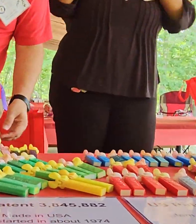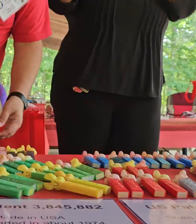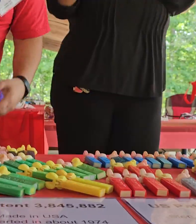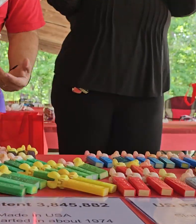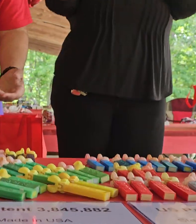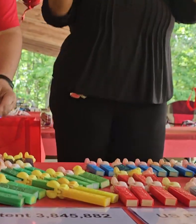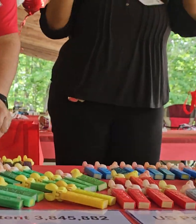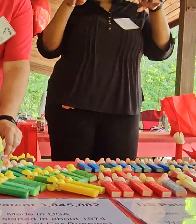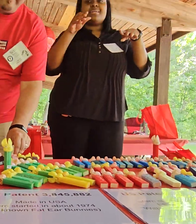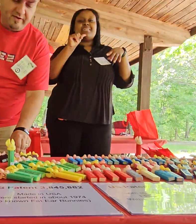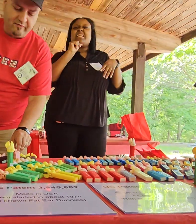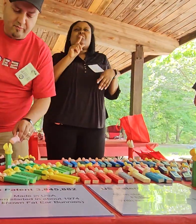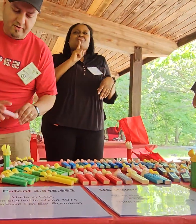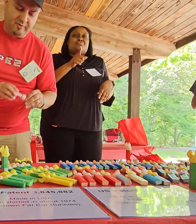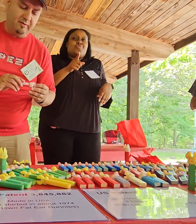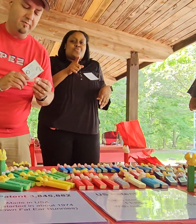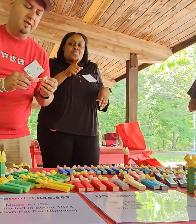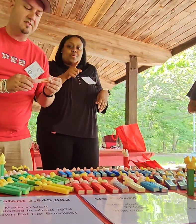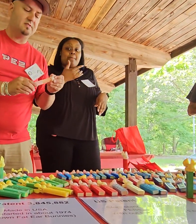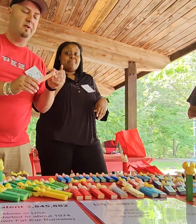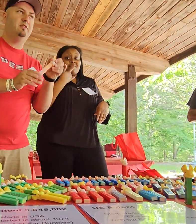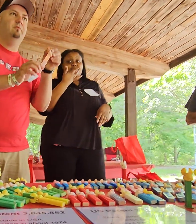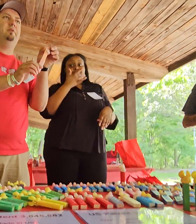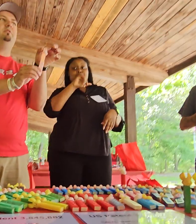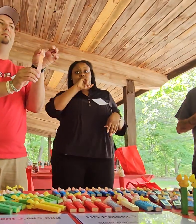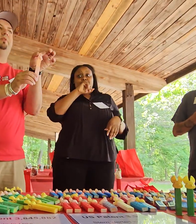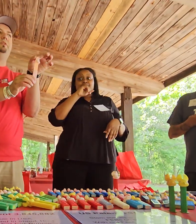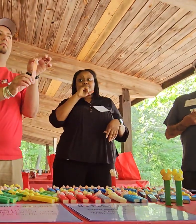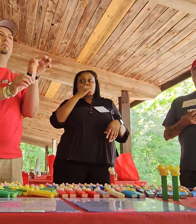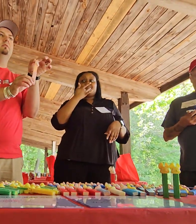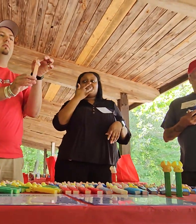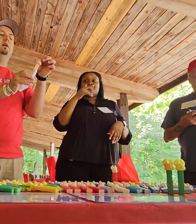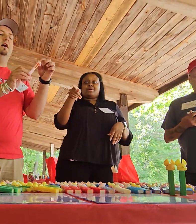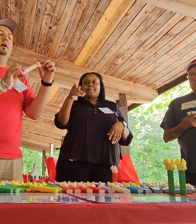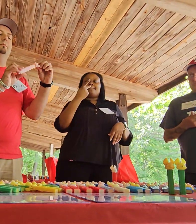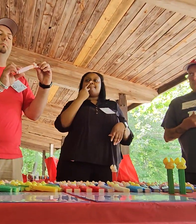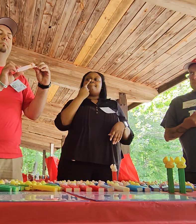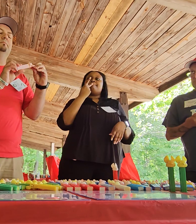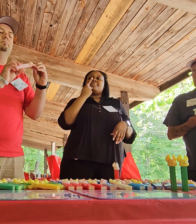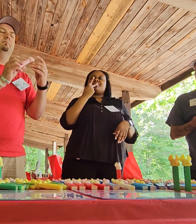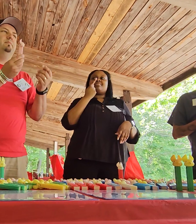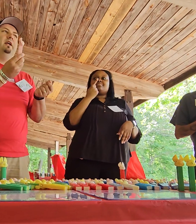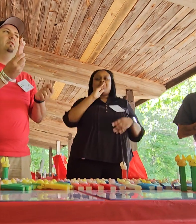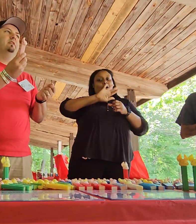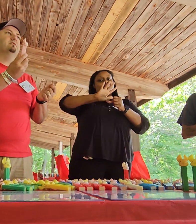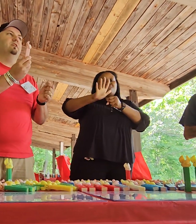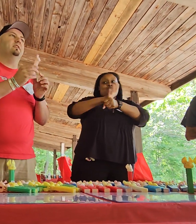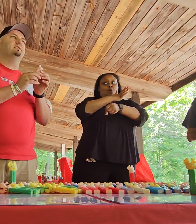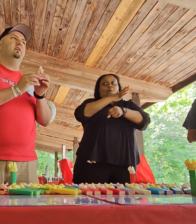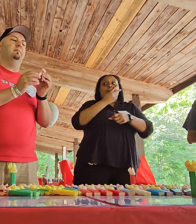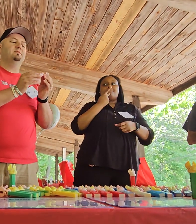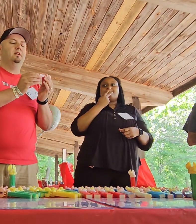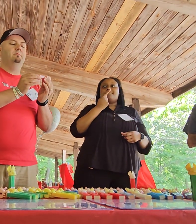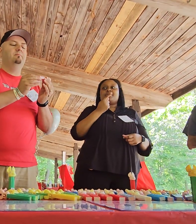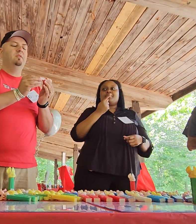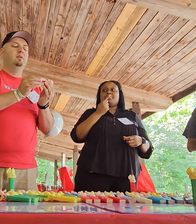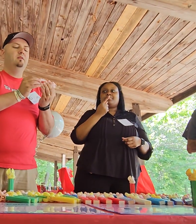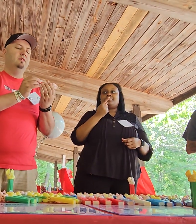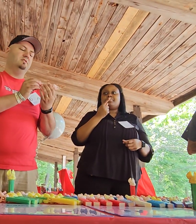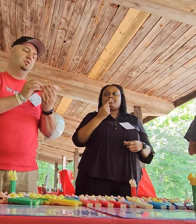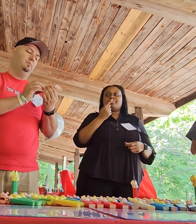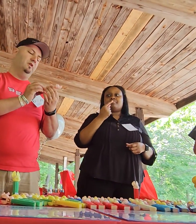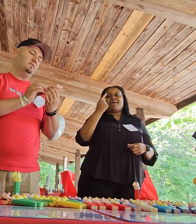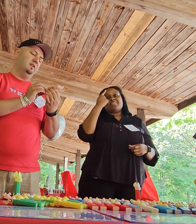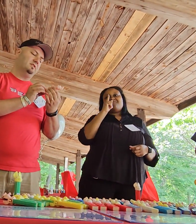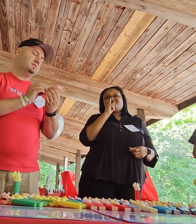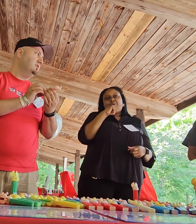ones. They look cool. My favorite one probably is this pink on pink on pink. Yeah. But I don't think it's real. I think it's a lamb stem.